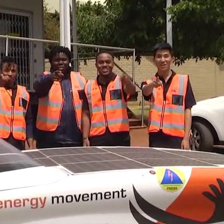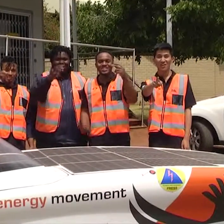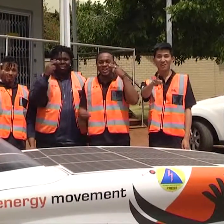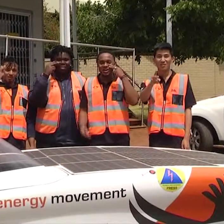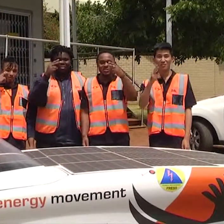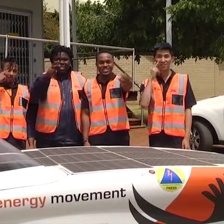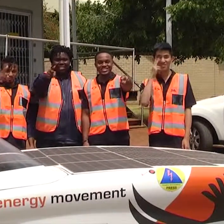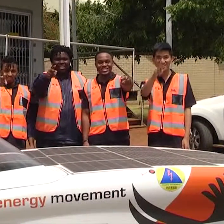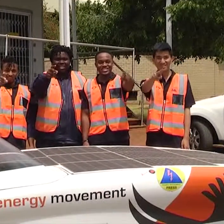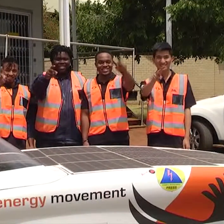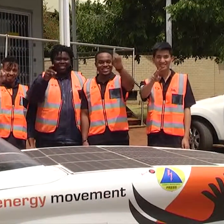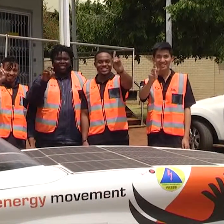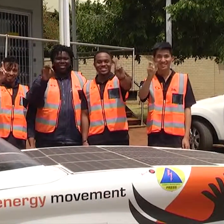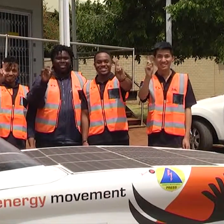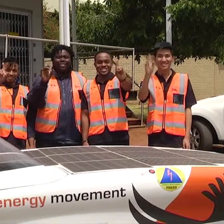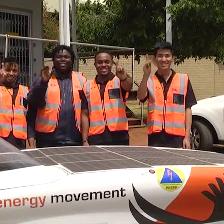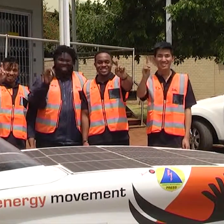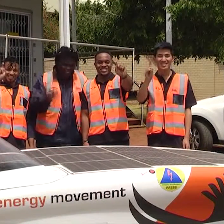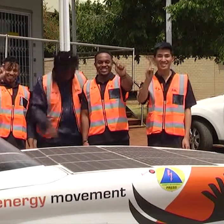You are watching